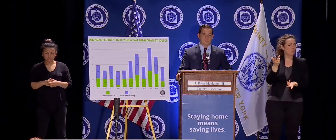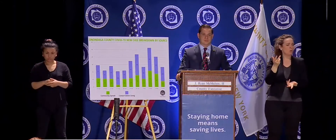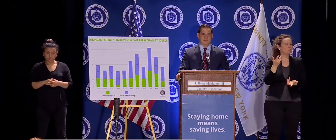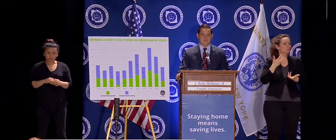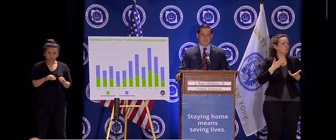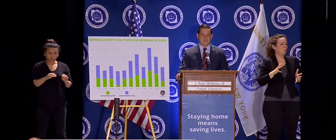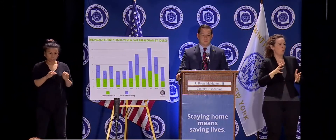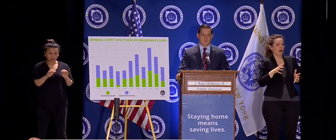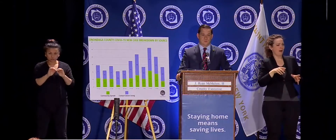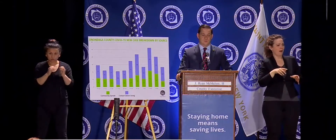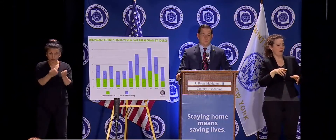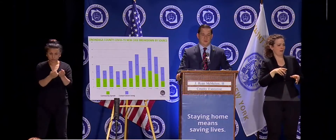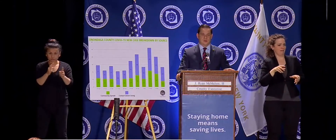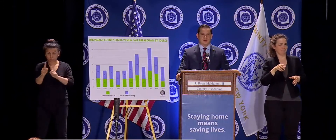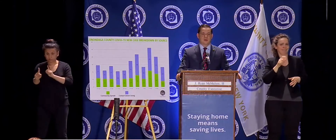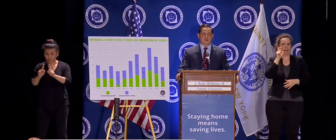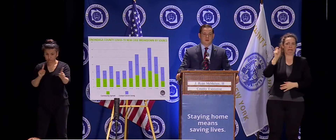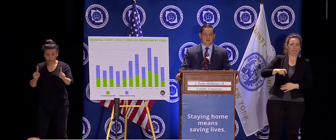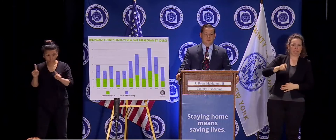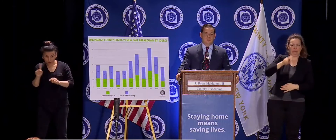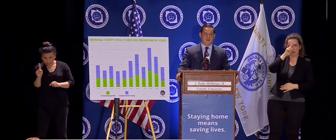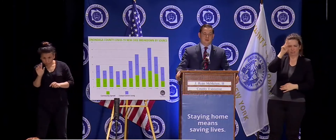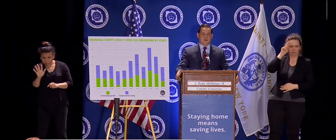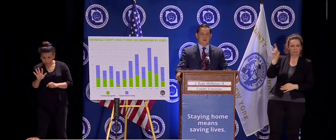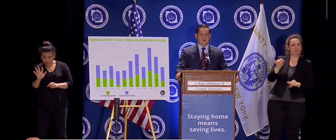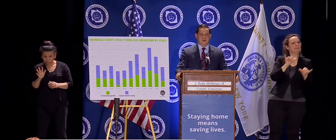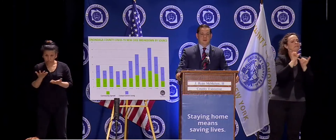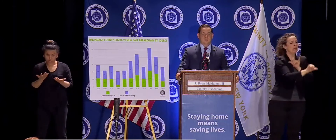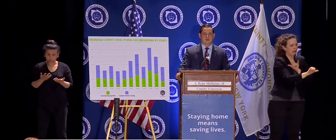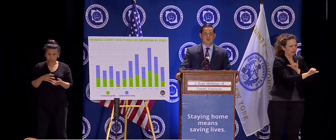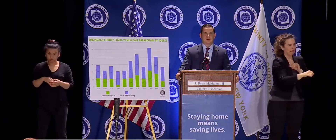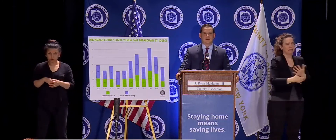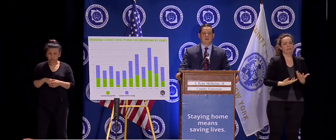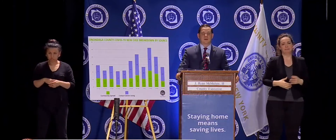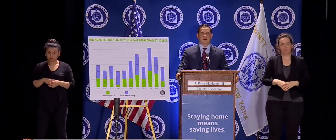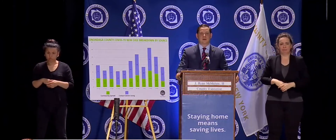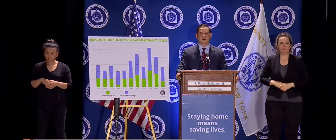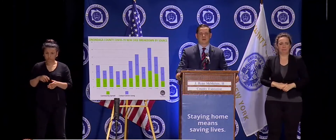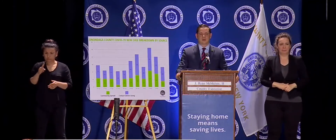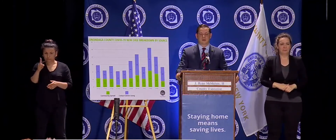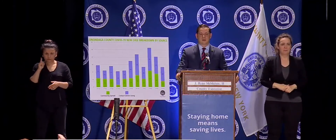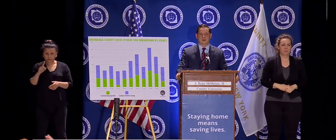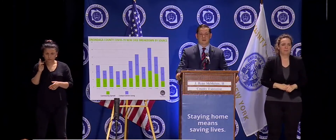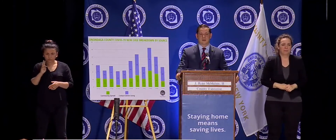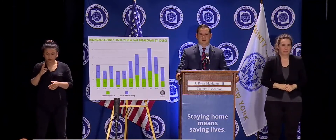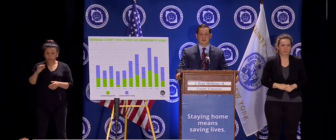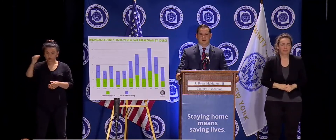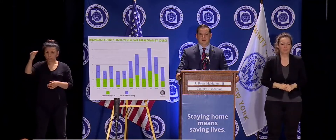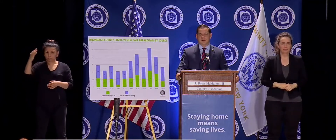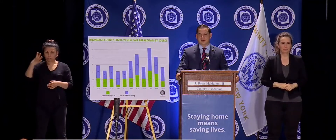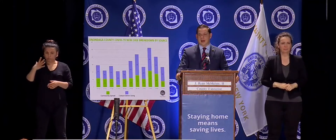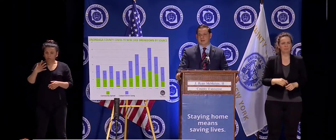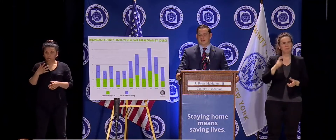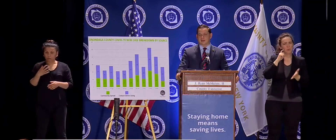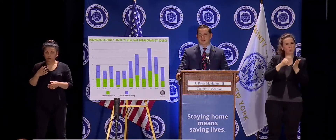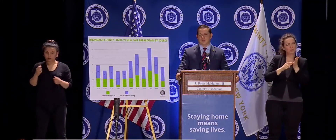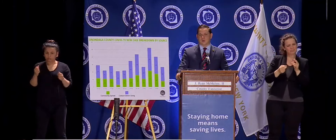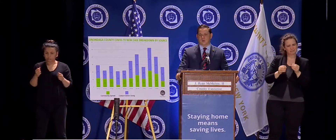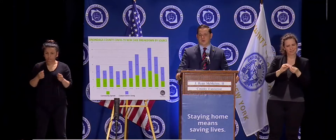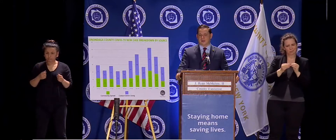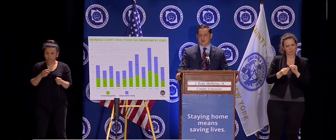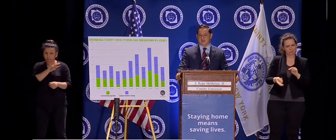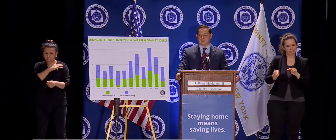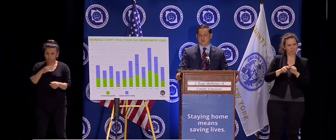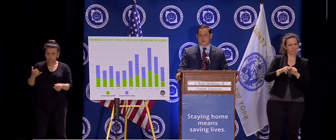days over the past couple of days. Are people falling back into old patterns, or are we doing better? Yeah, I think